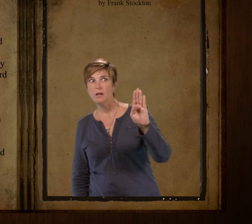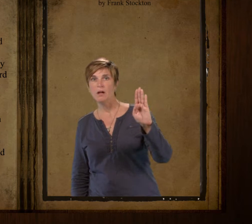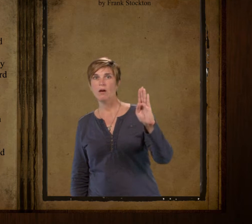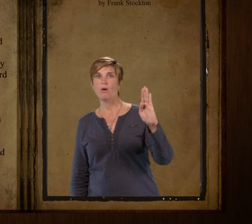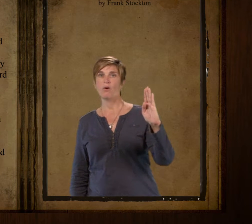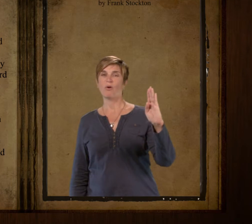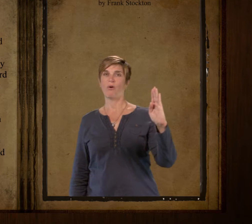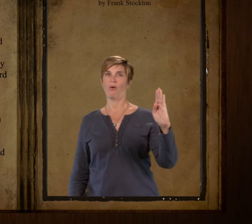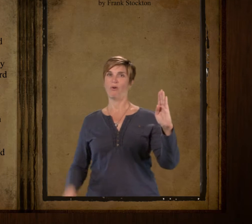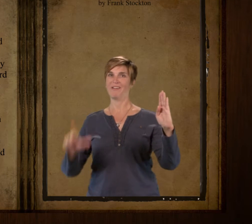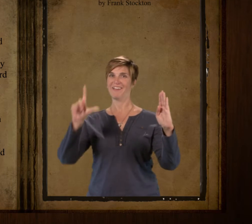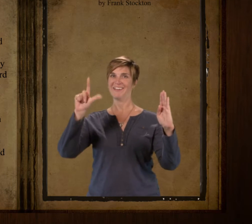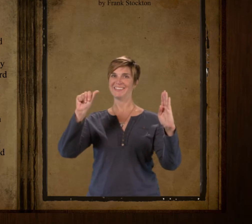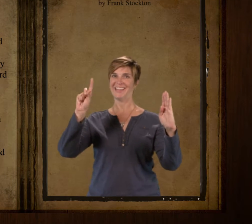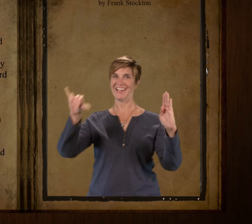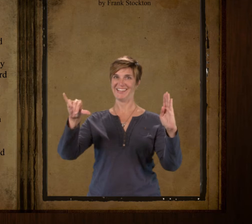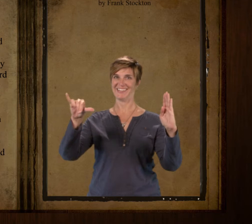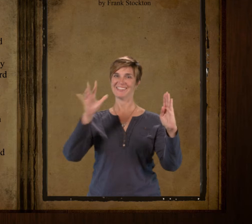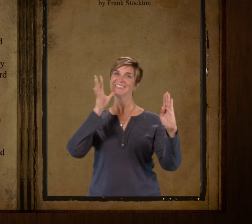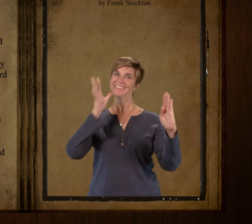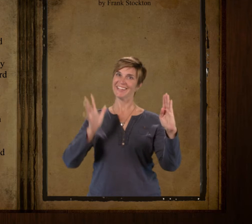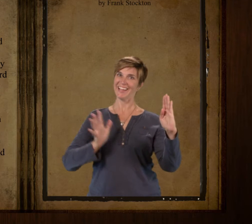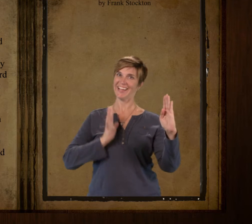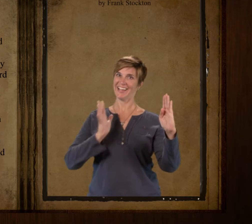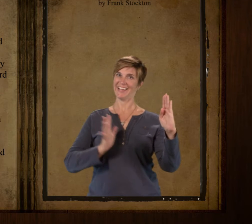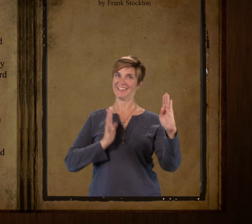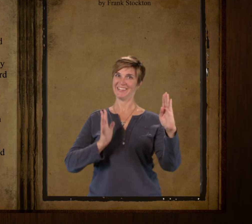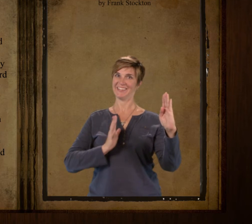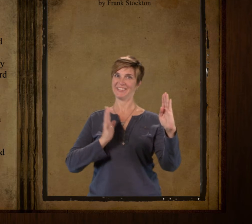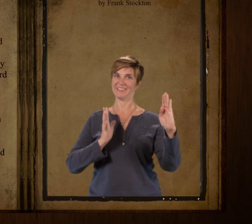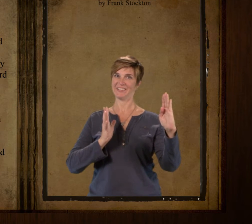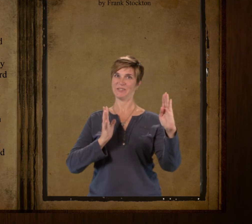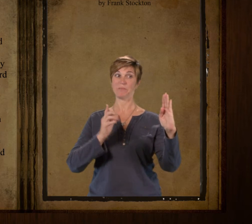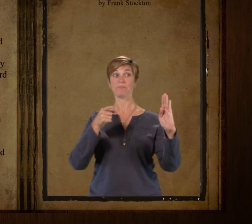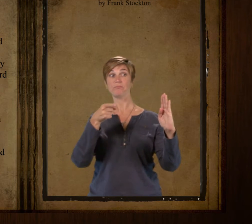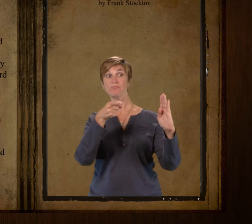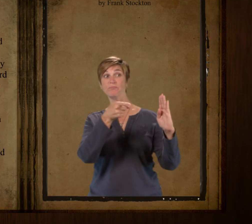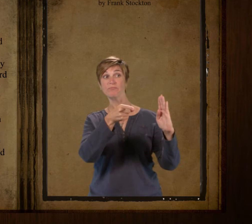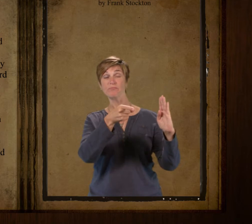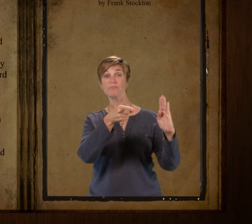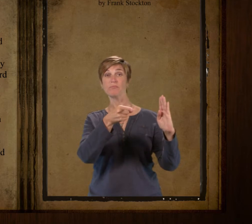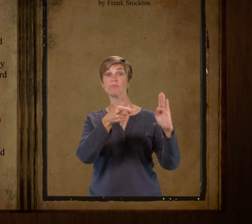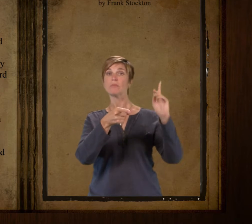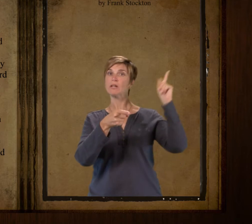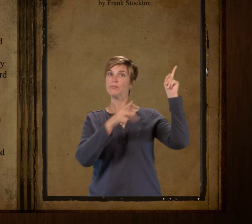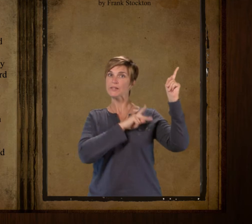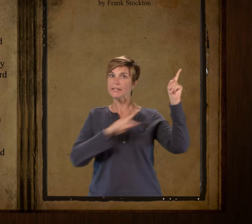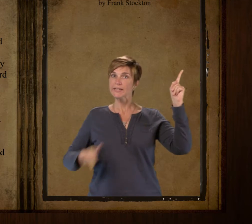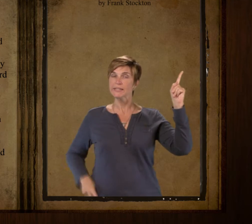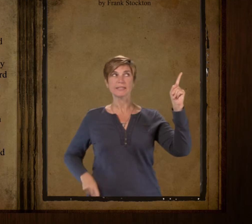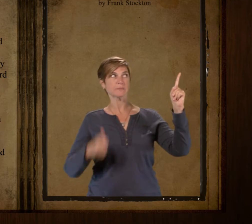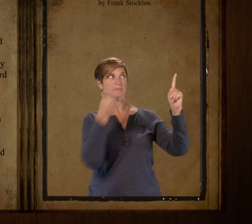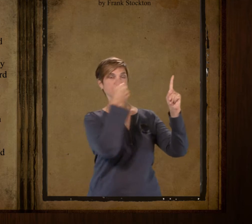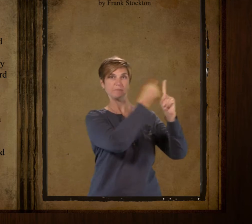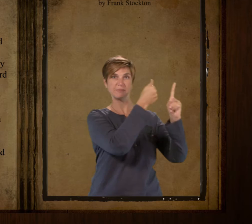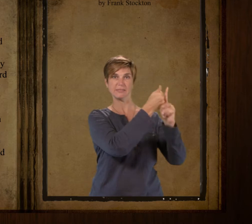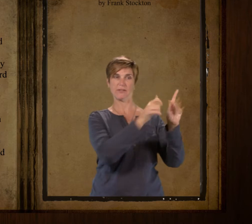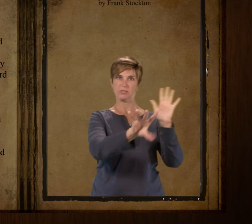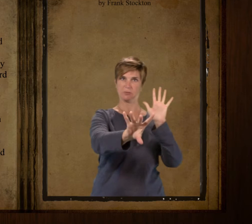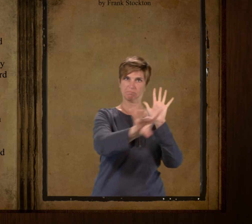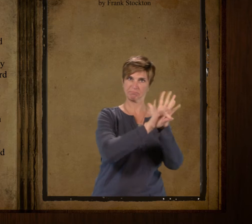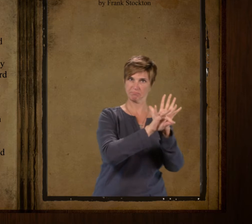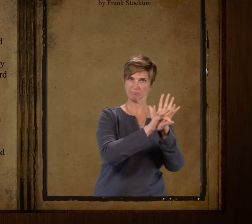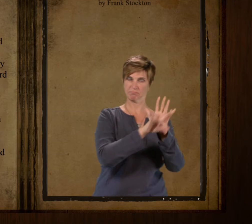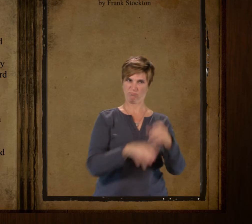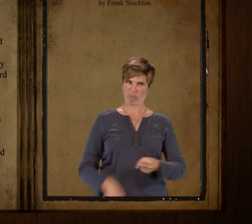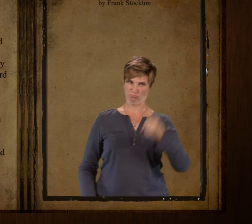But if the accused person opened the other door, there came forth from it a lady, the most suitable to